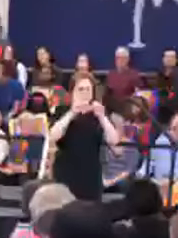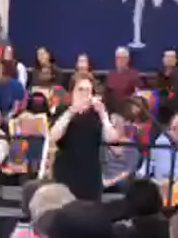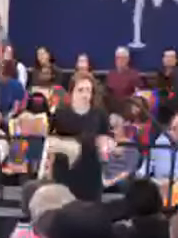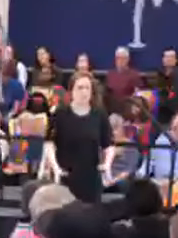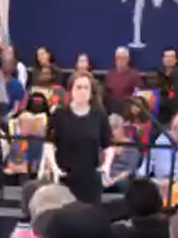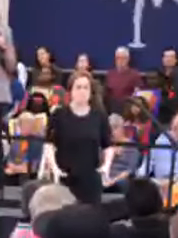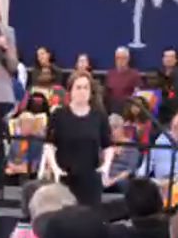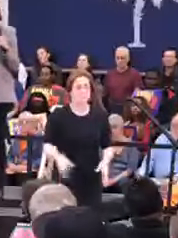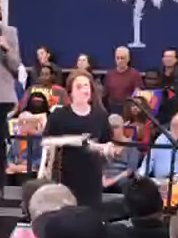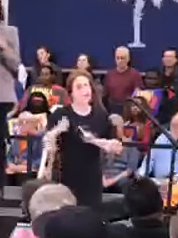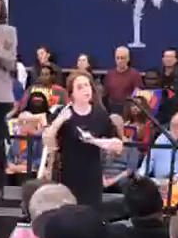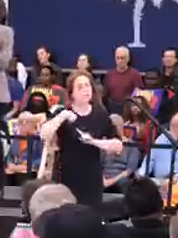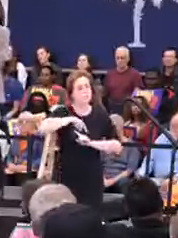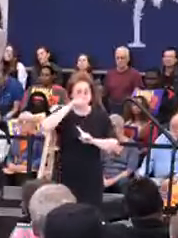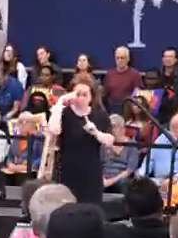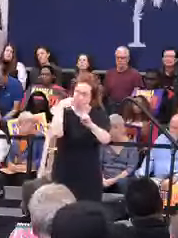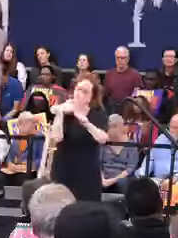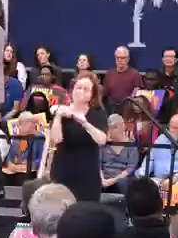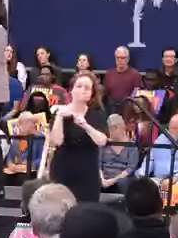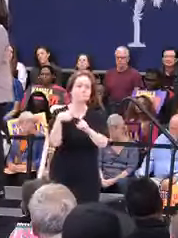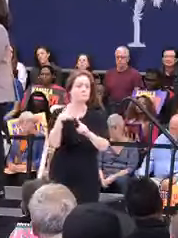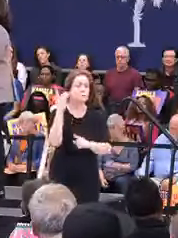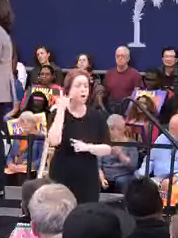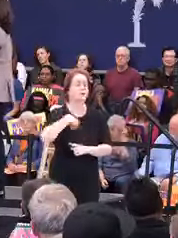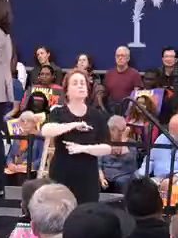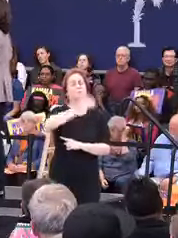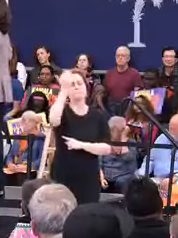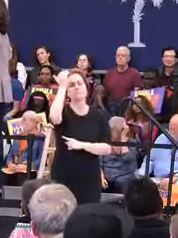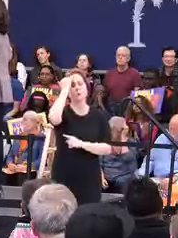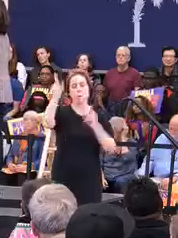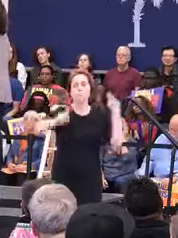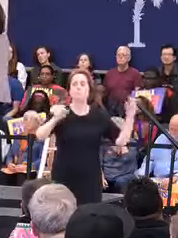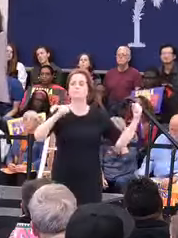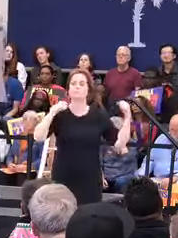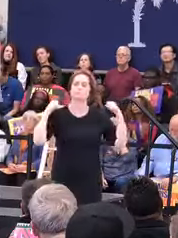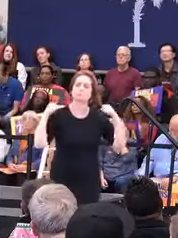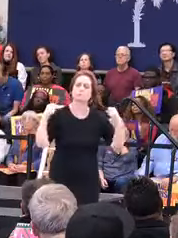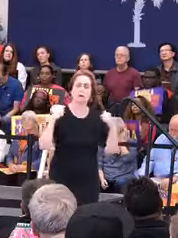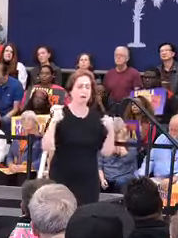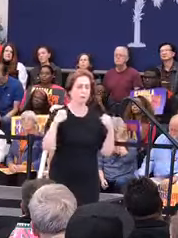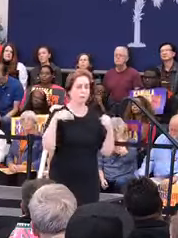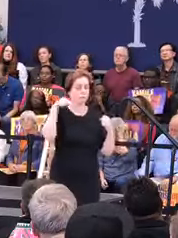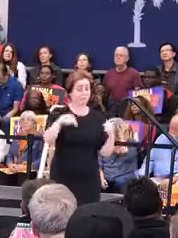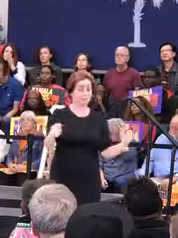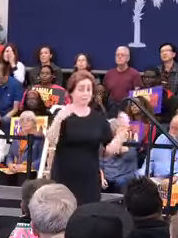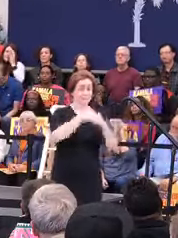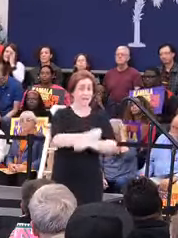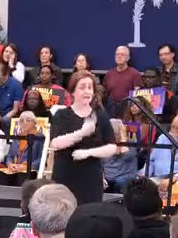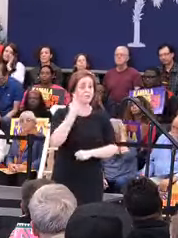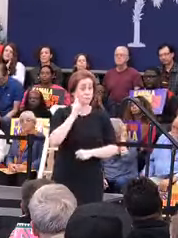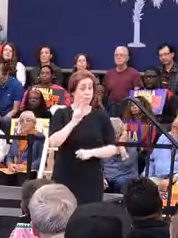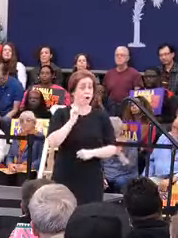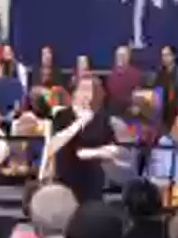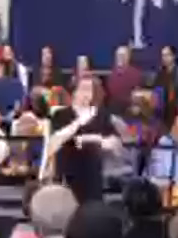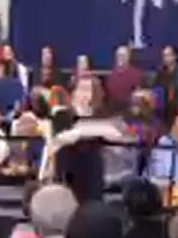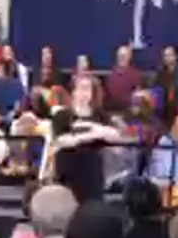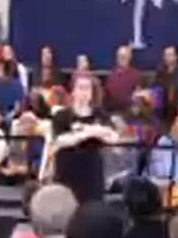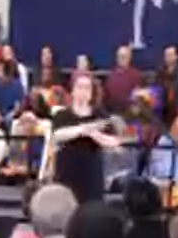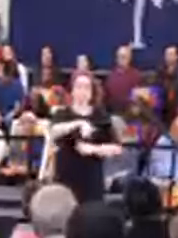of optimism because we know the strength of the people. This is a fight, yes, for the soul of our